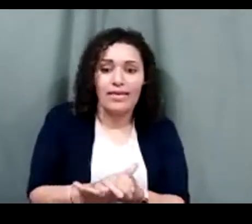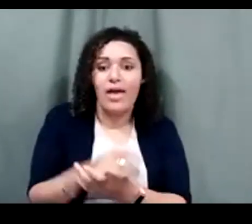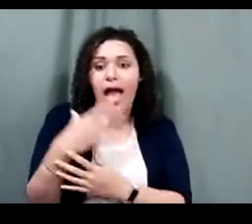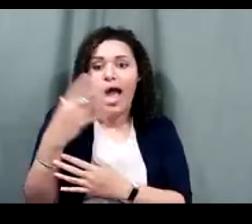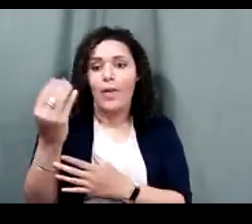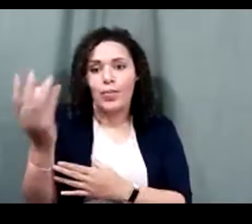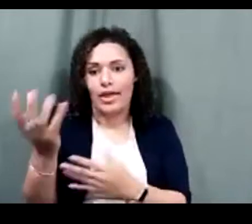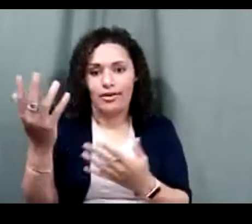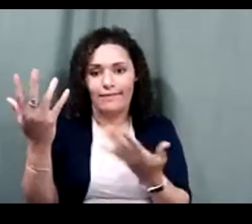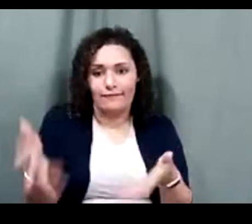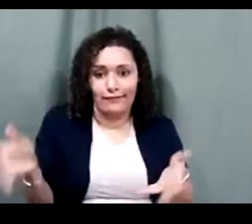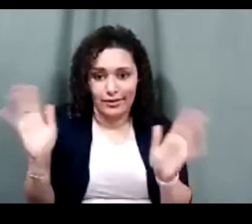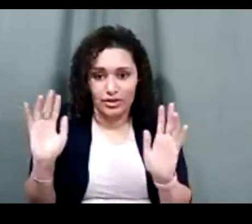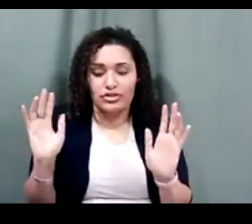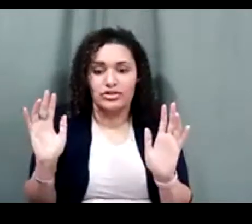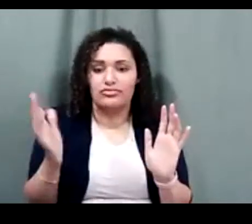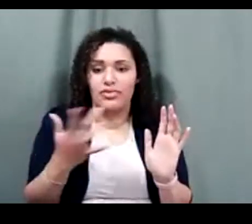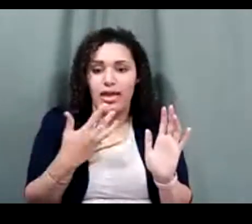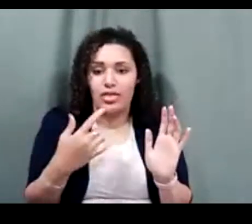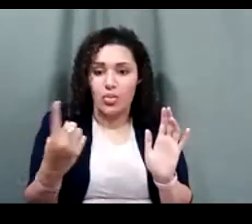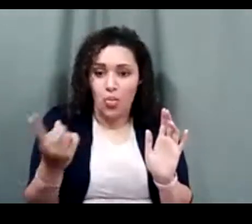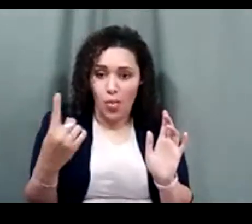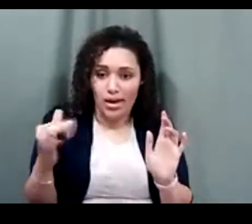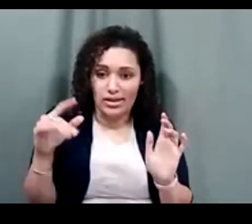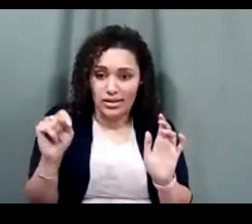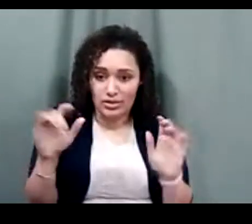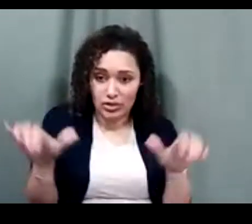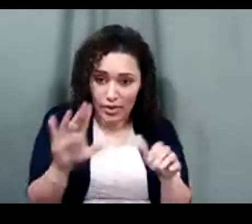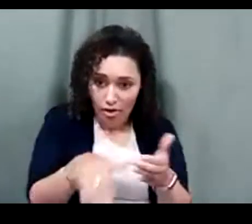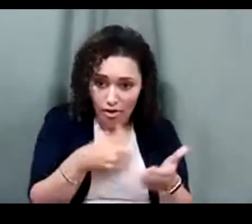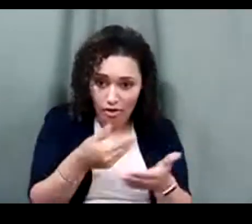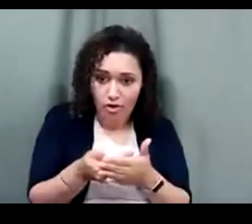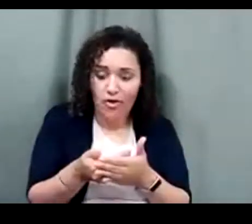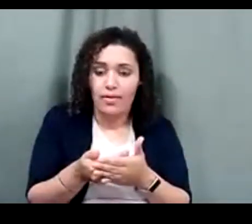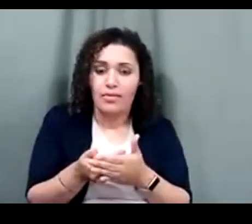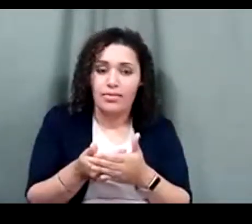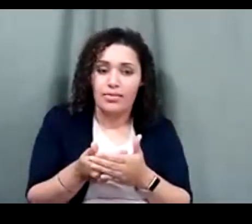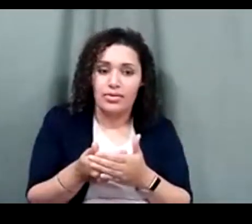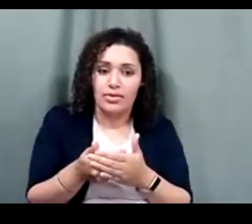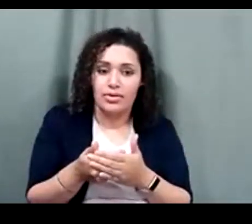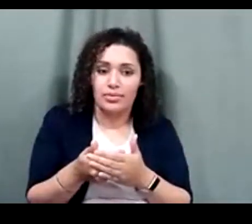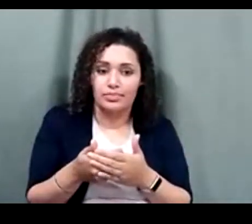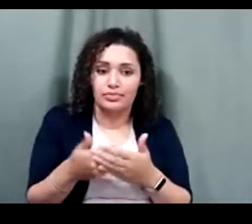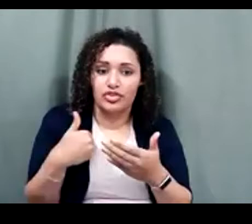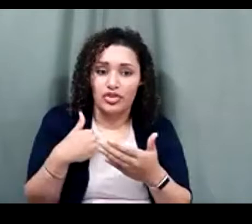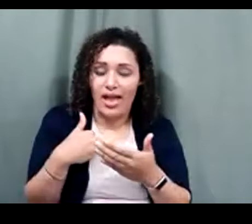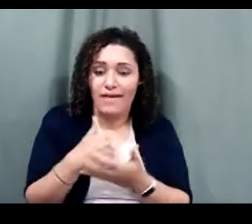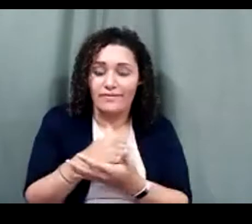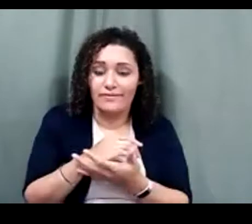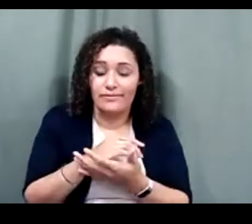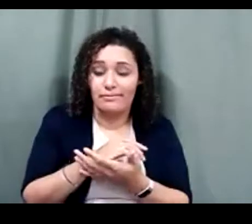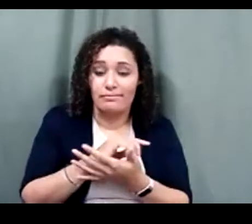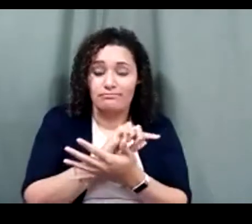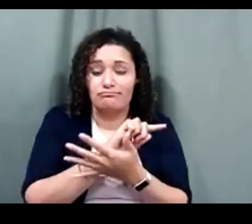is instead of one yeast doing it all, you're getting a whole collection of